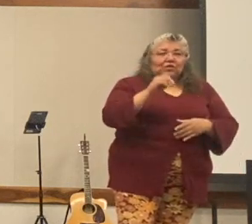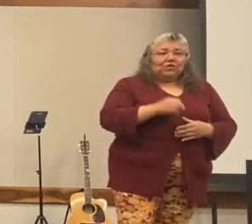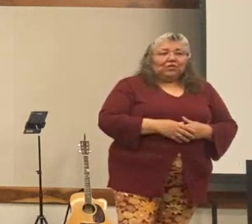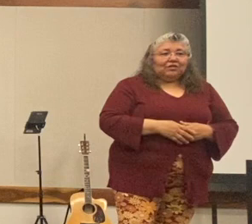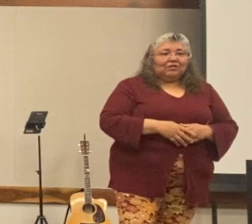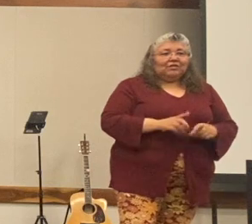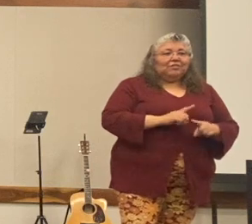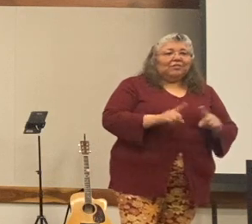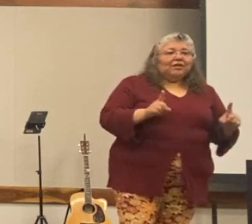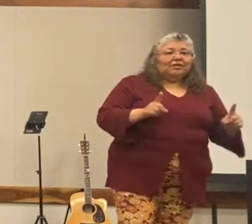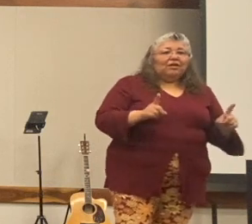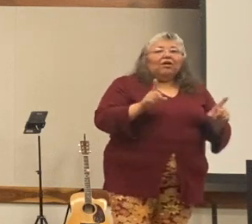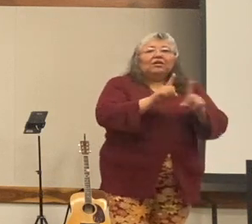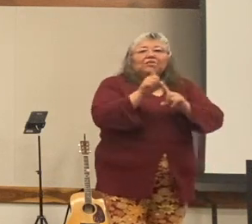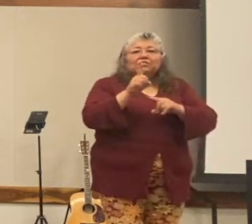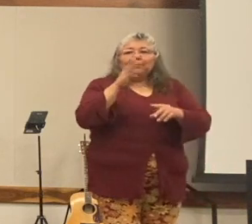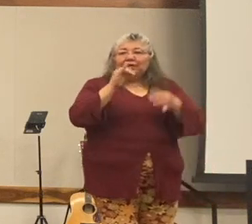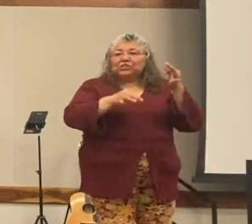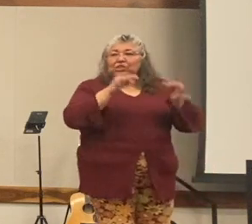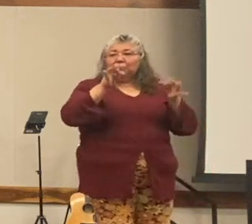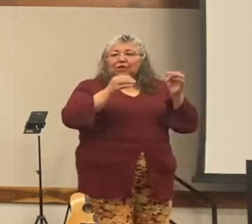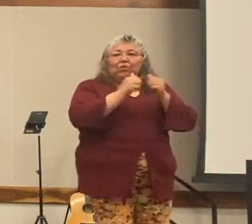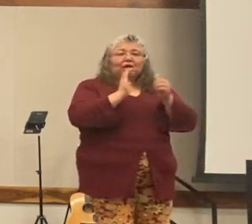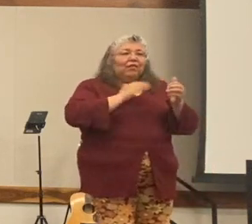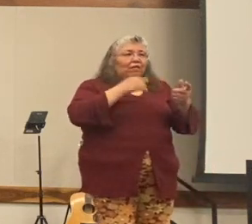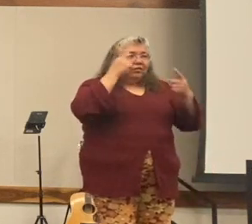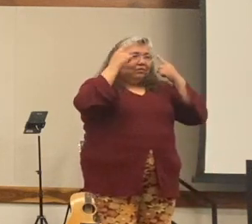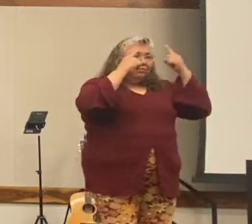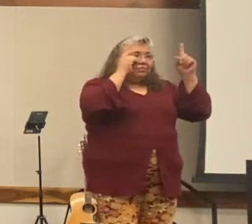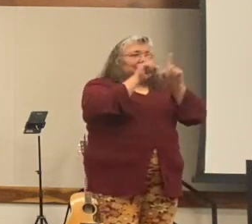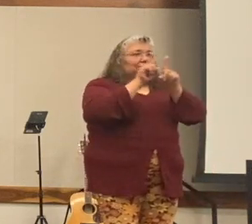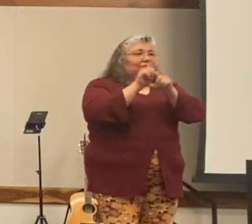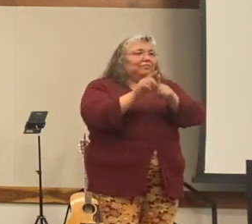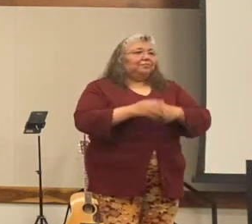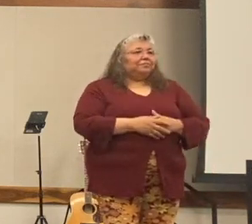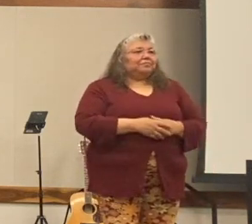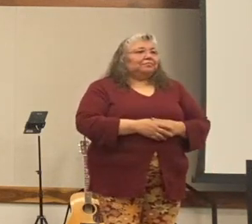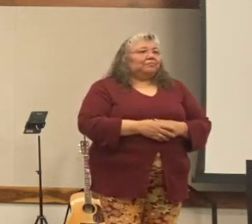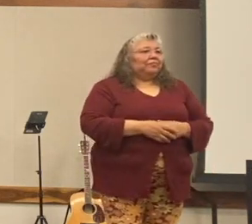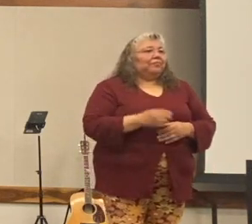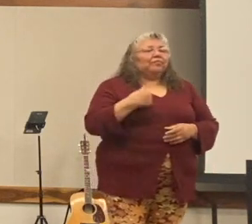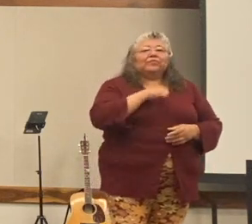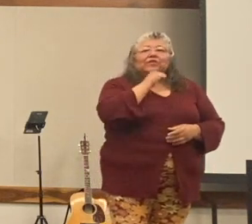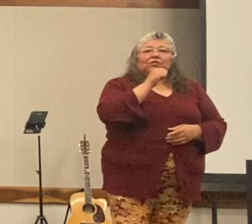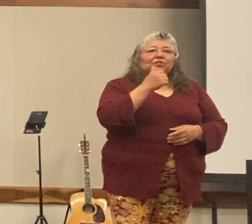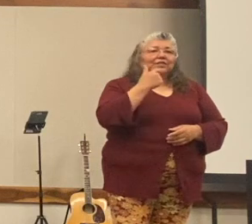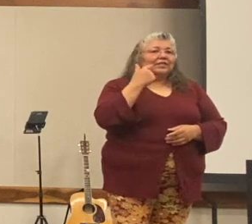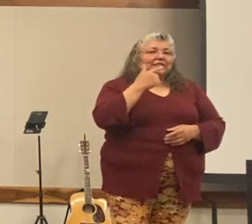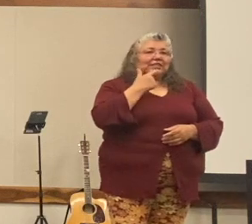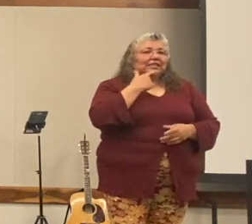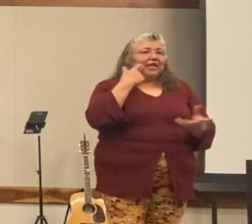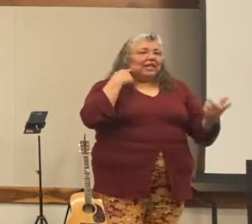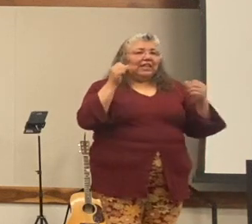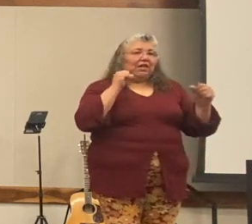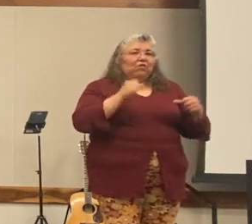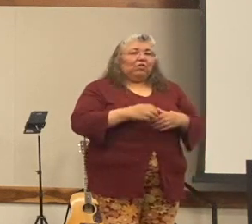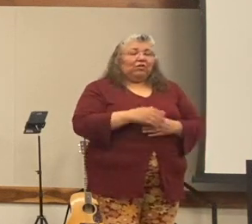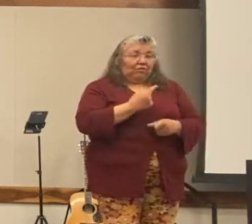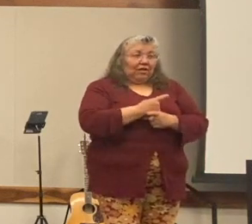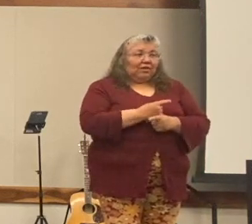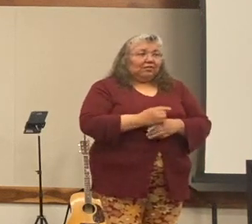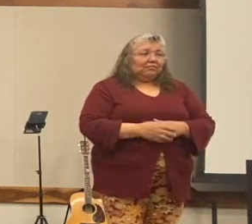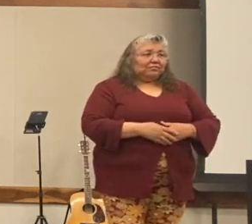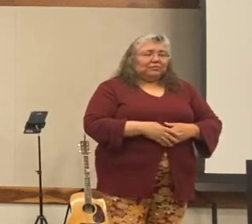But here's the thing. We can also be judgmental with our thoughts as well, where we don't say it out loud. Right?